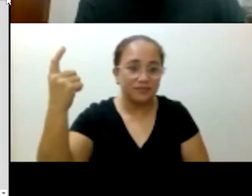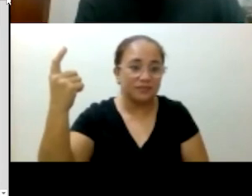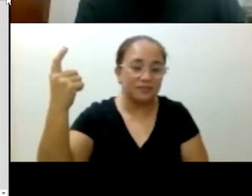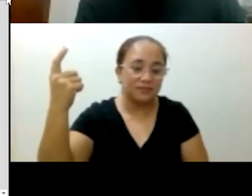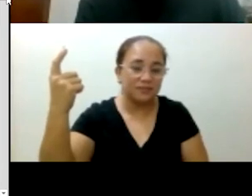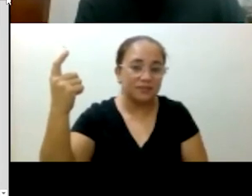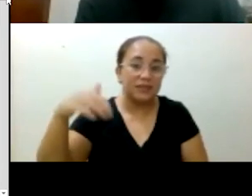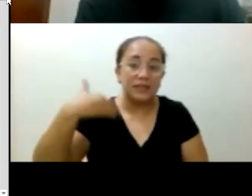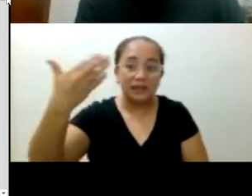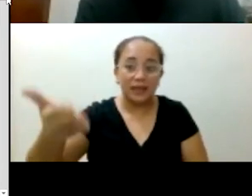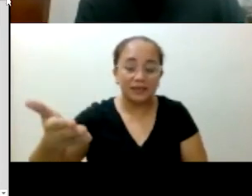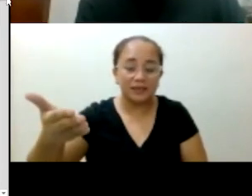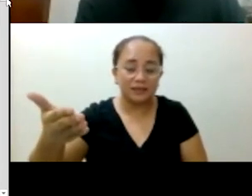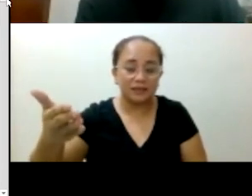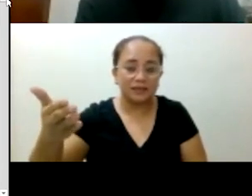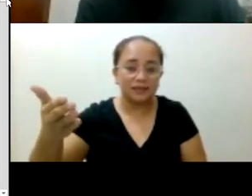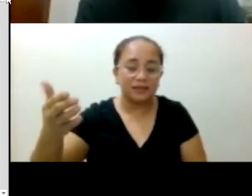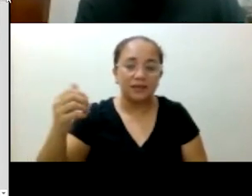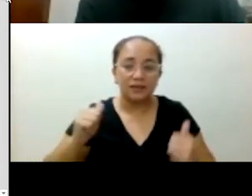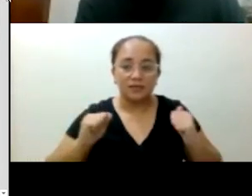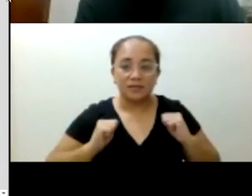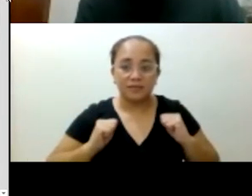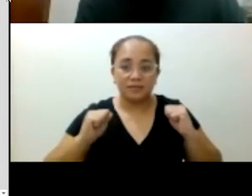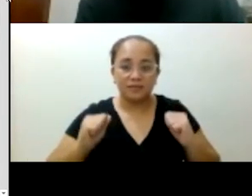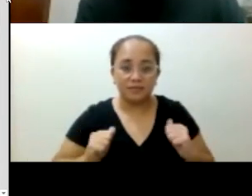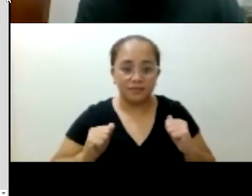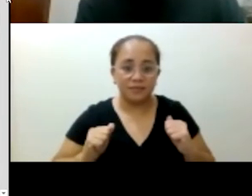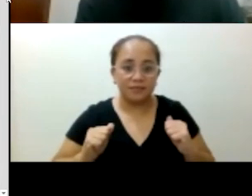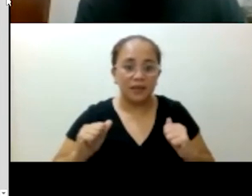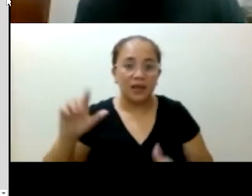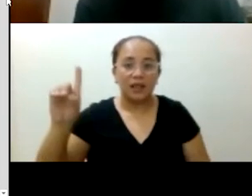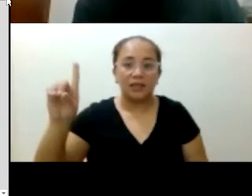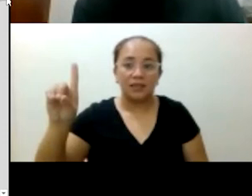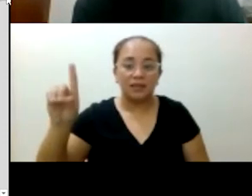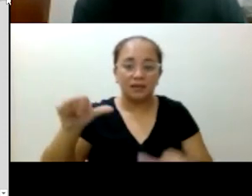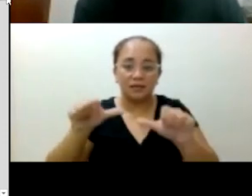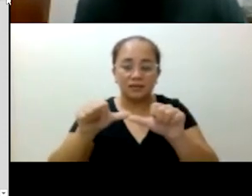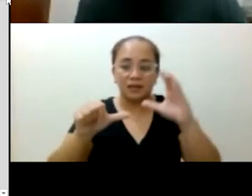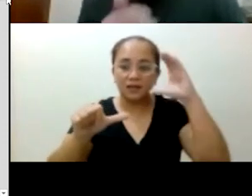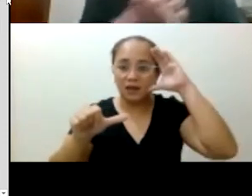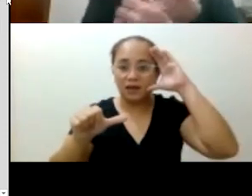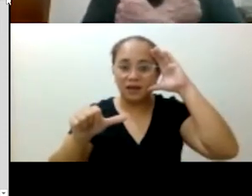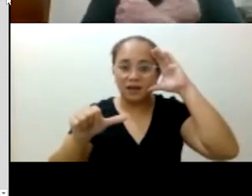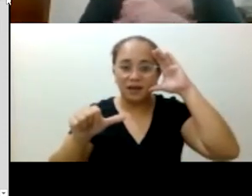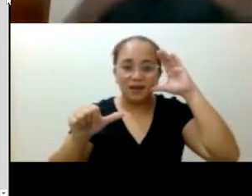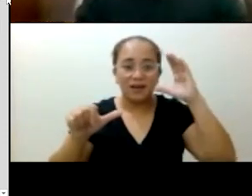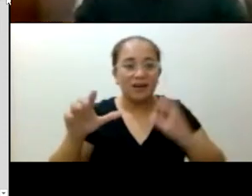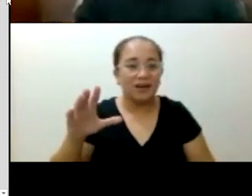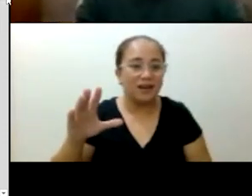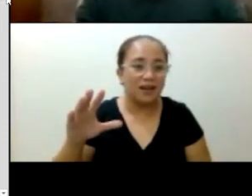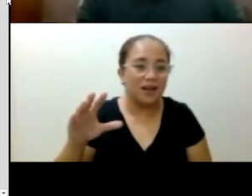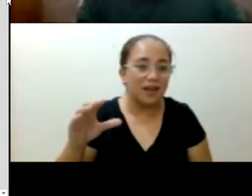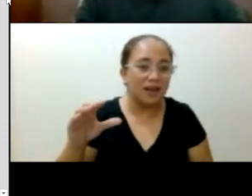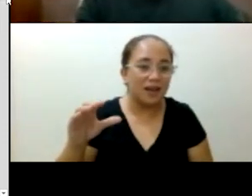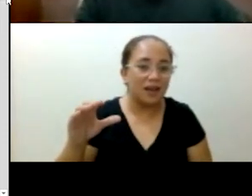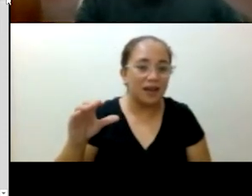And then backpack and Danang, sorry, and then warmth with this hand